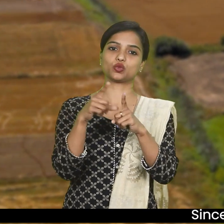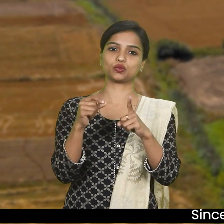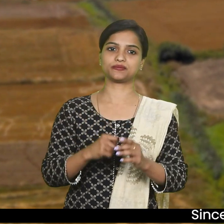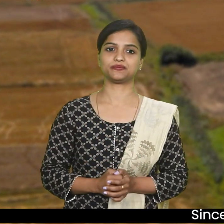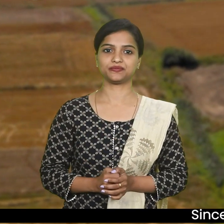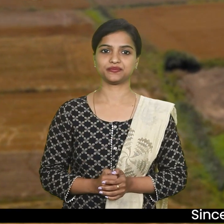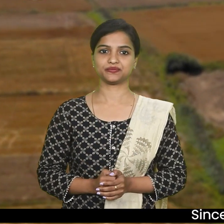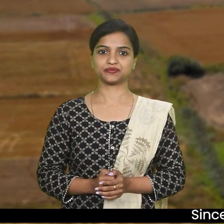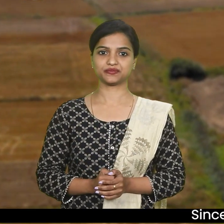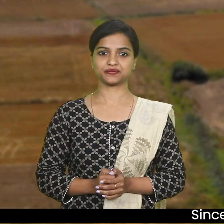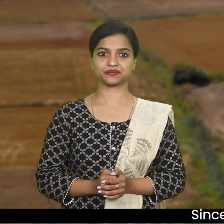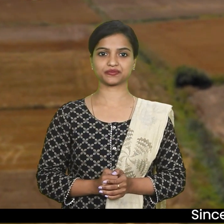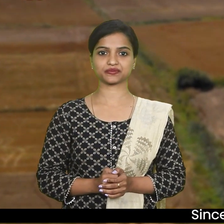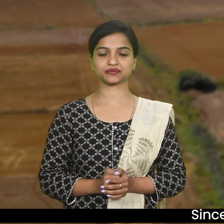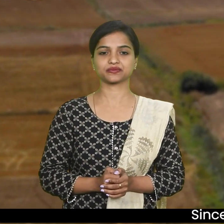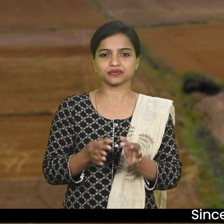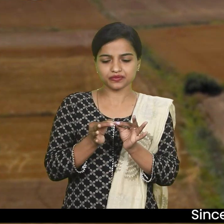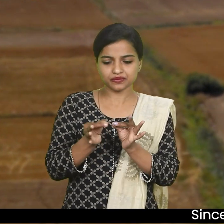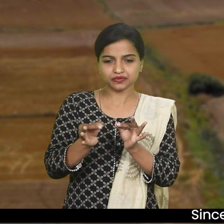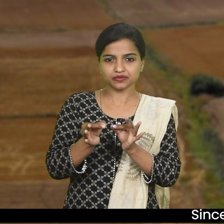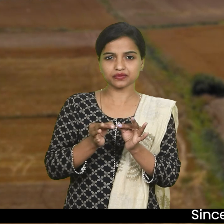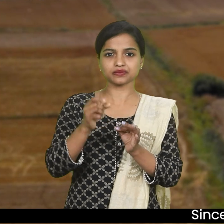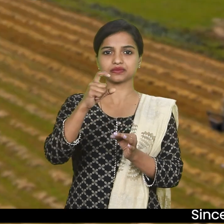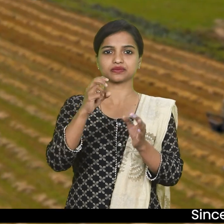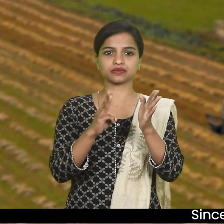Since only a few centimeters